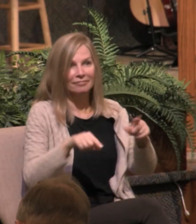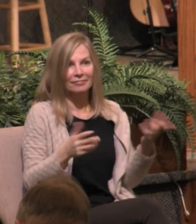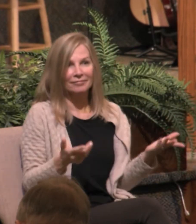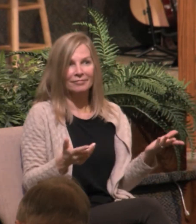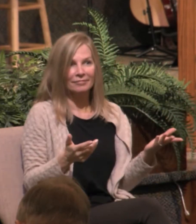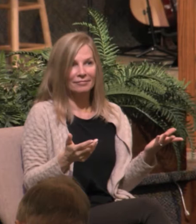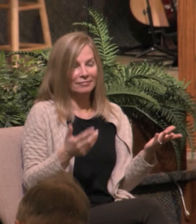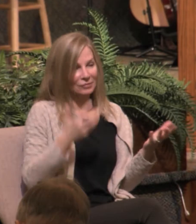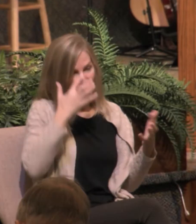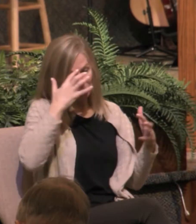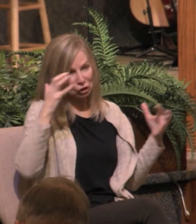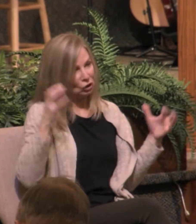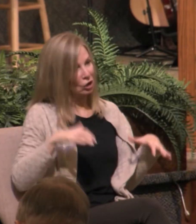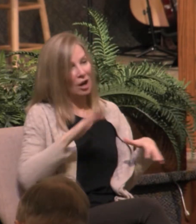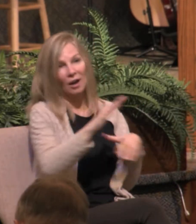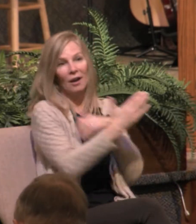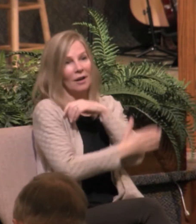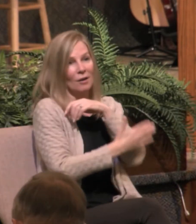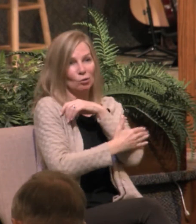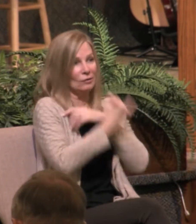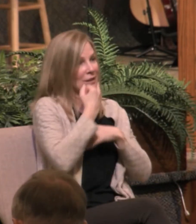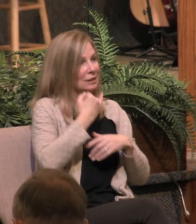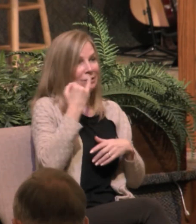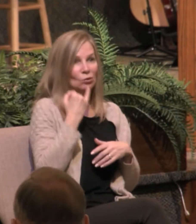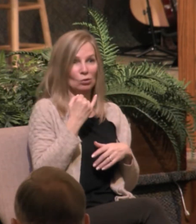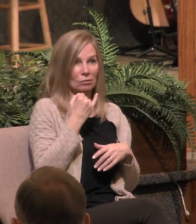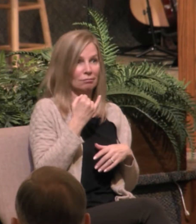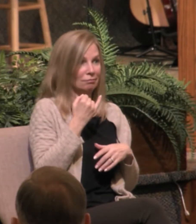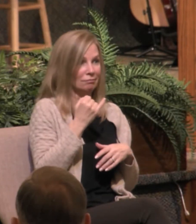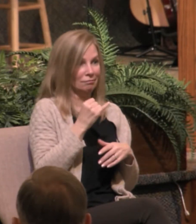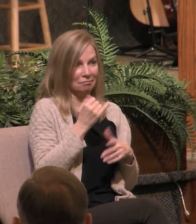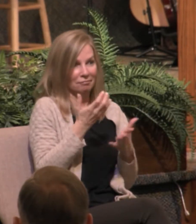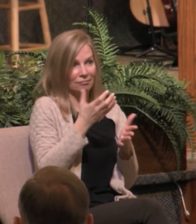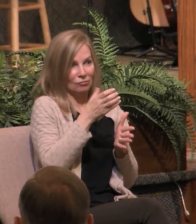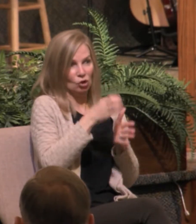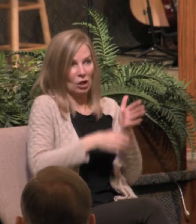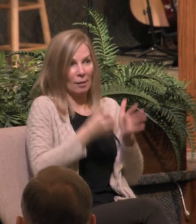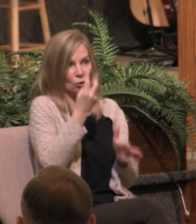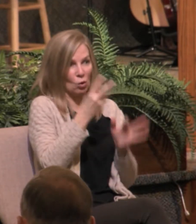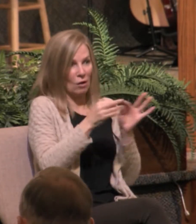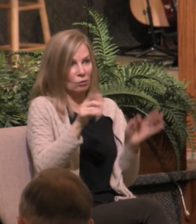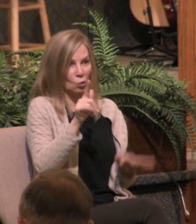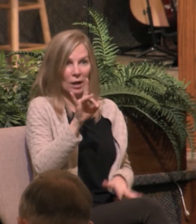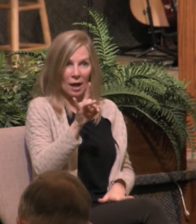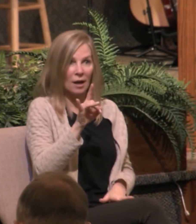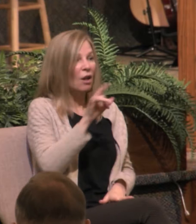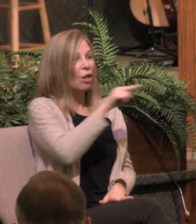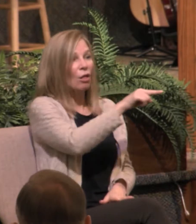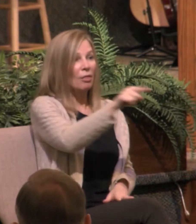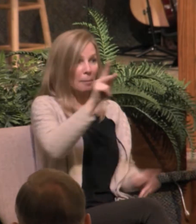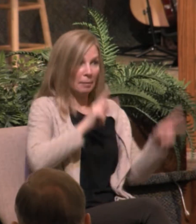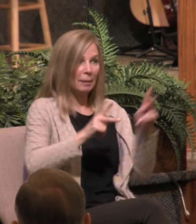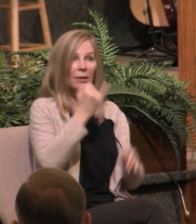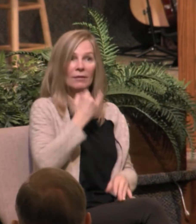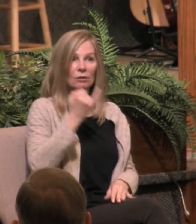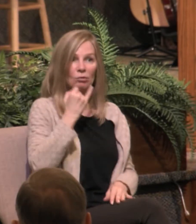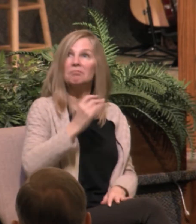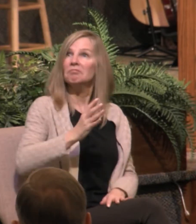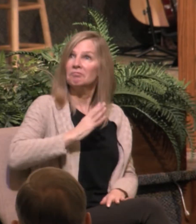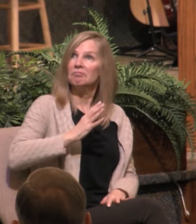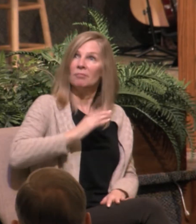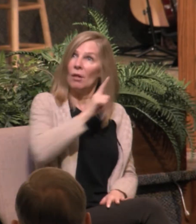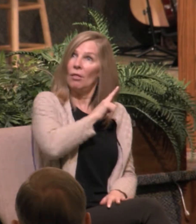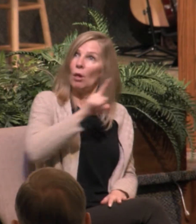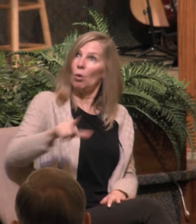Remarkably for the nation of Israel and their future history of disobedience, Exodus 12:28. Then the sons of Israel went and did so, just as the